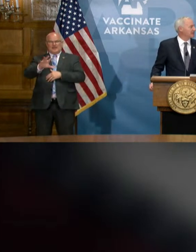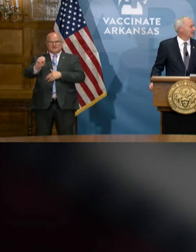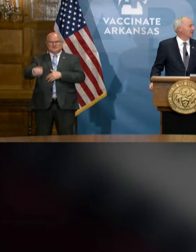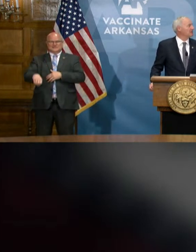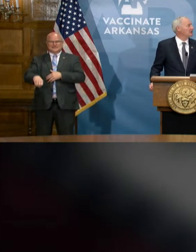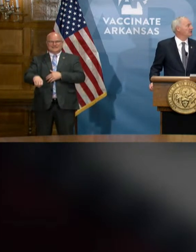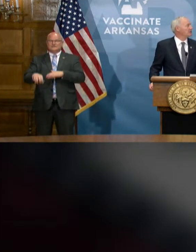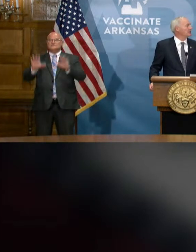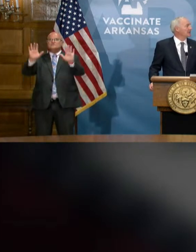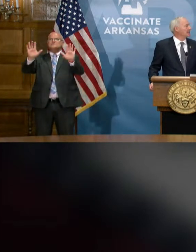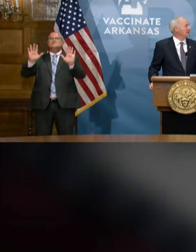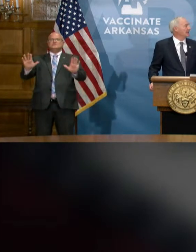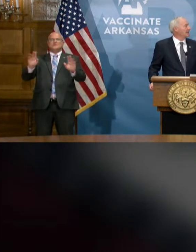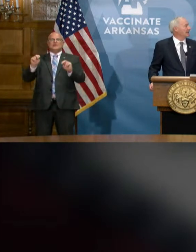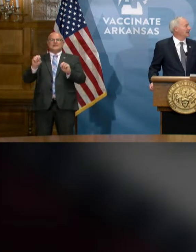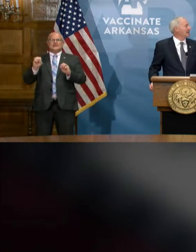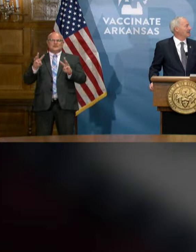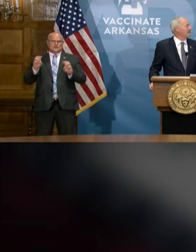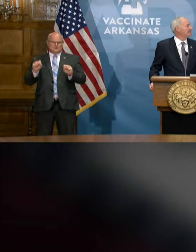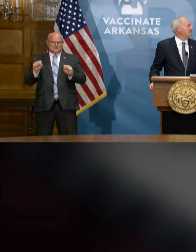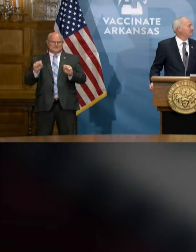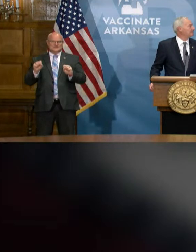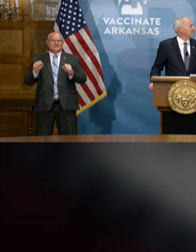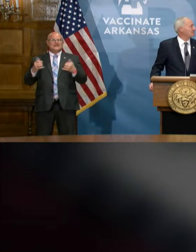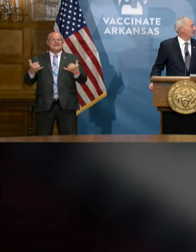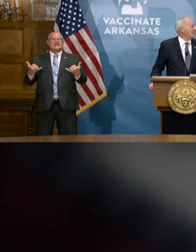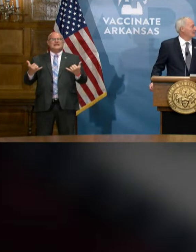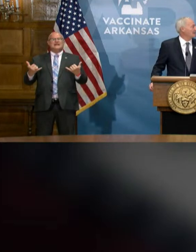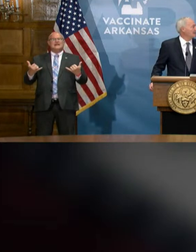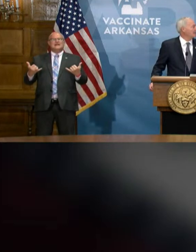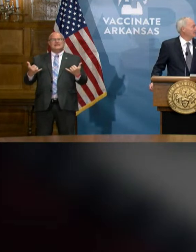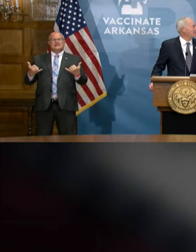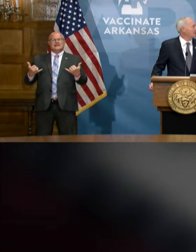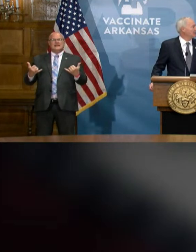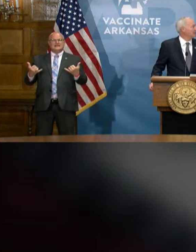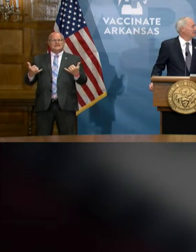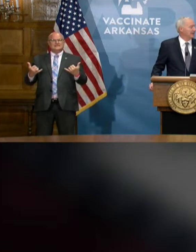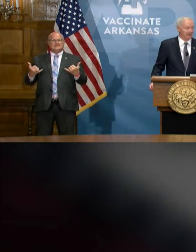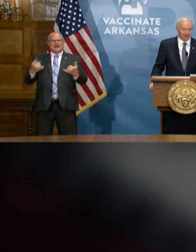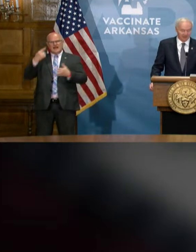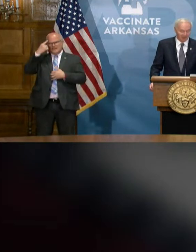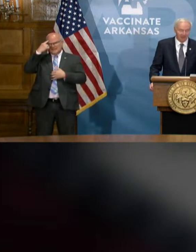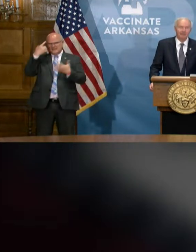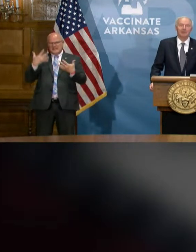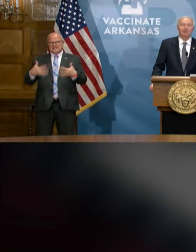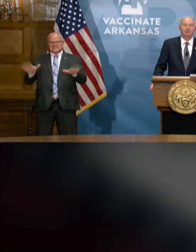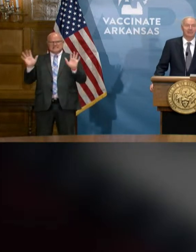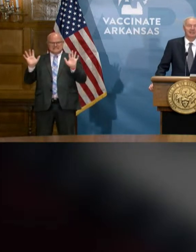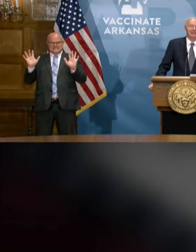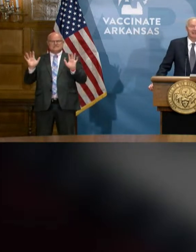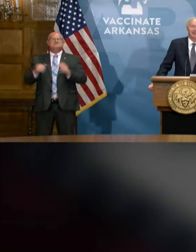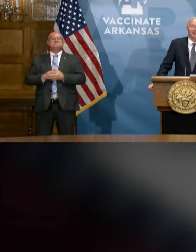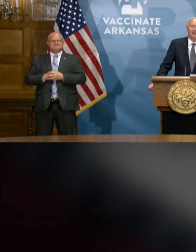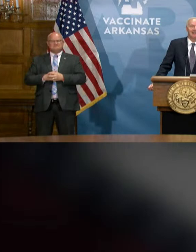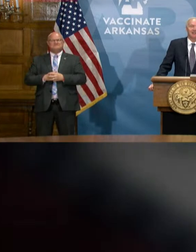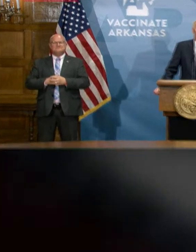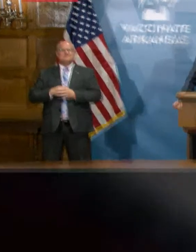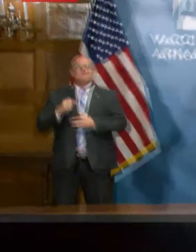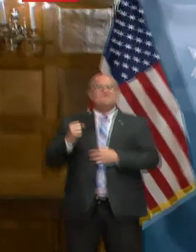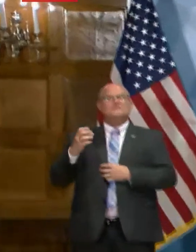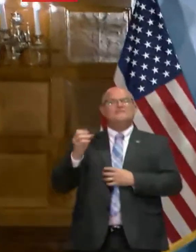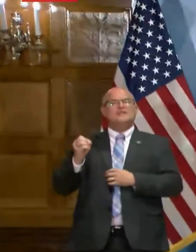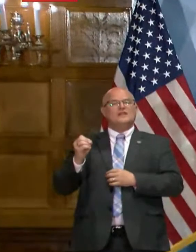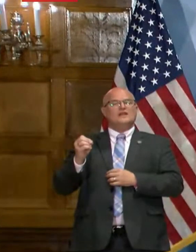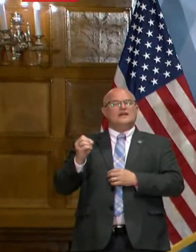5%. That's great news. And then I believe that is all of those. And